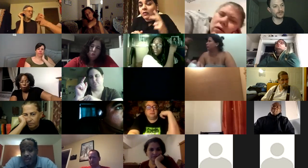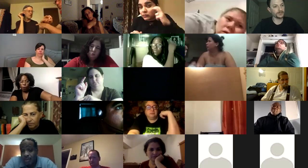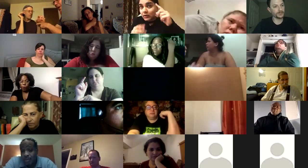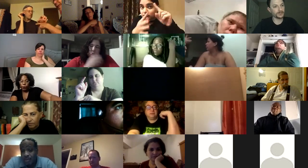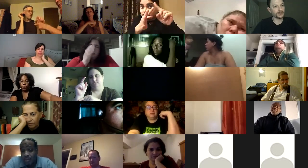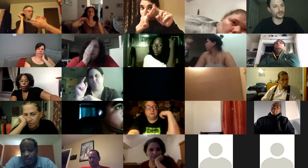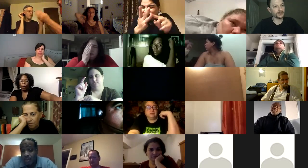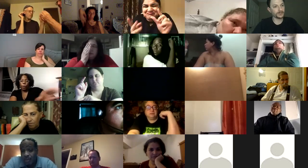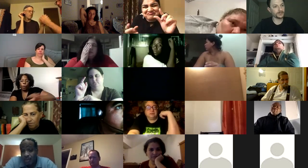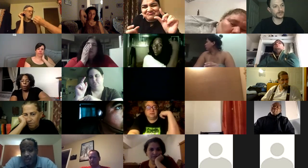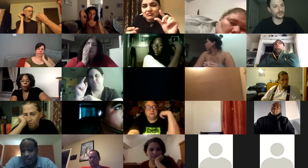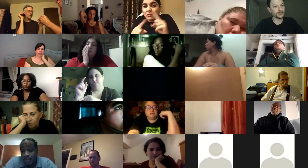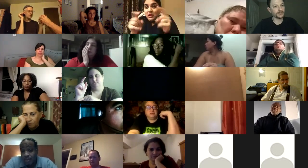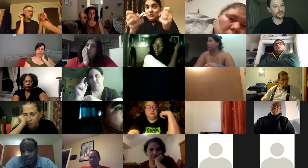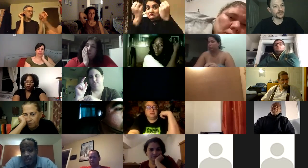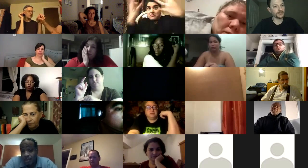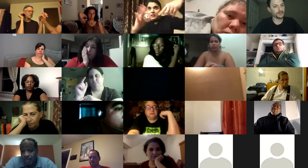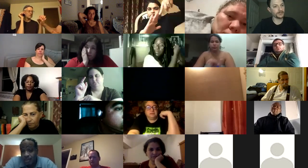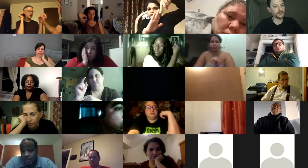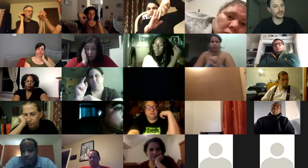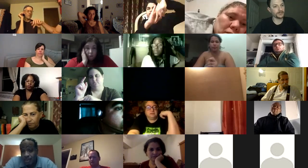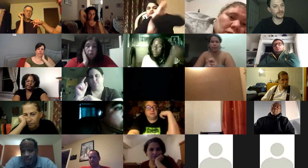Canada haven't really passed many laws